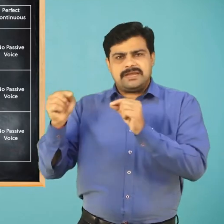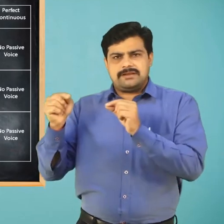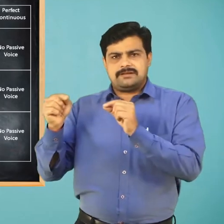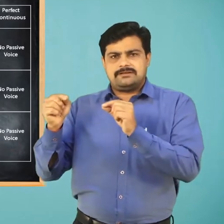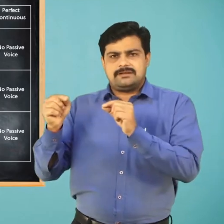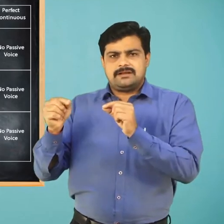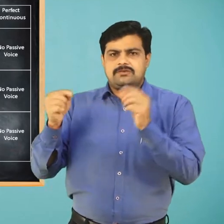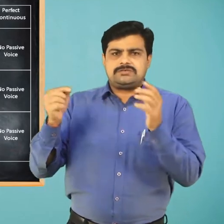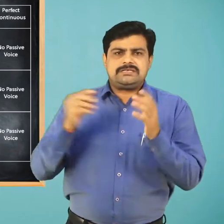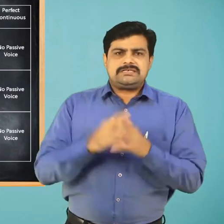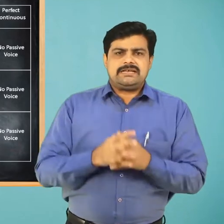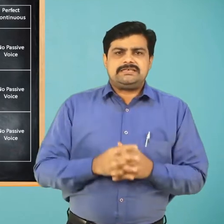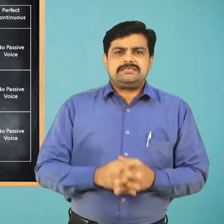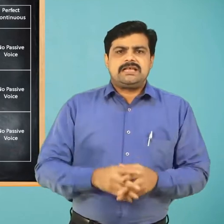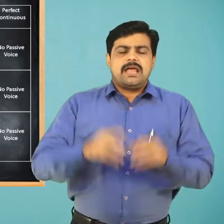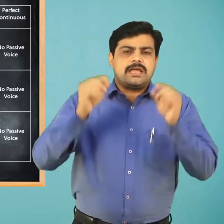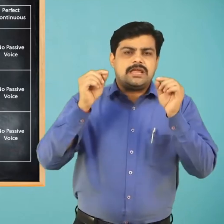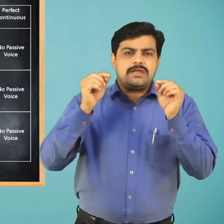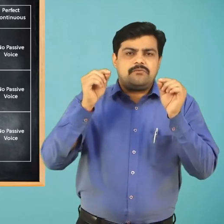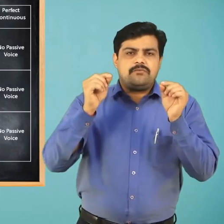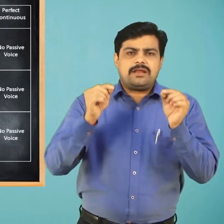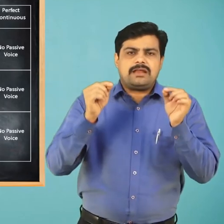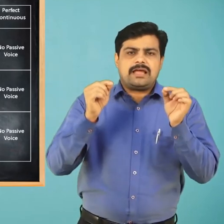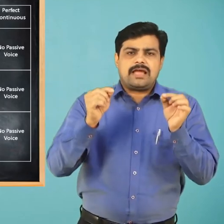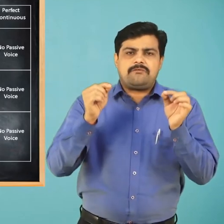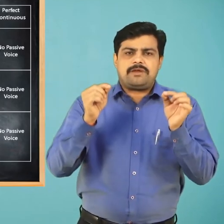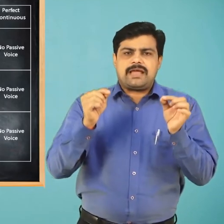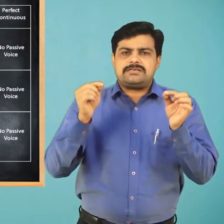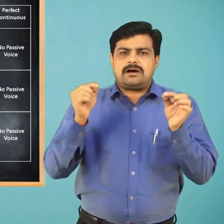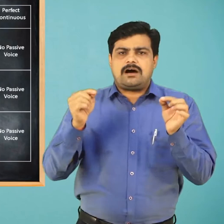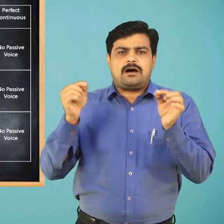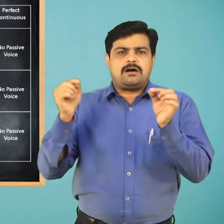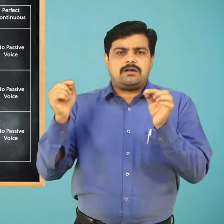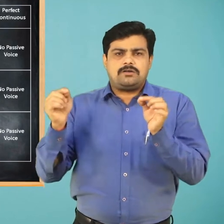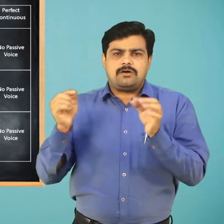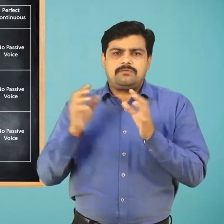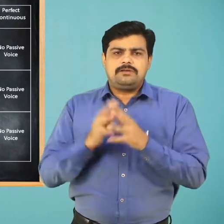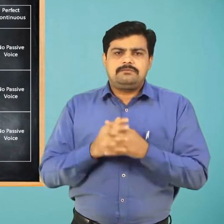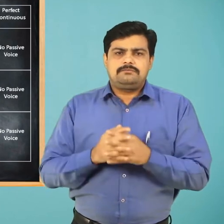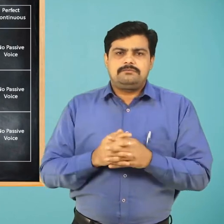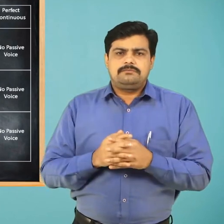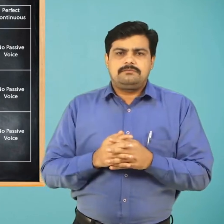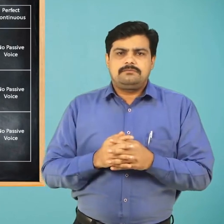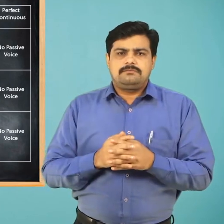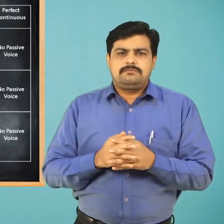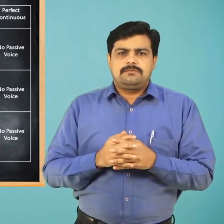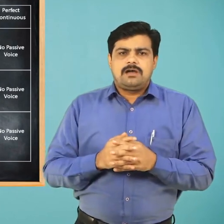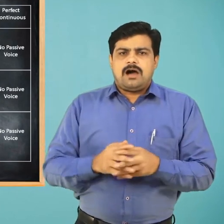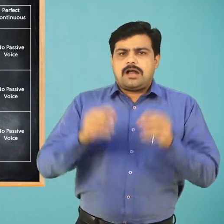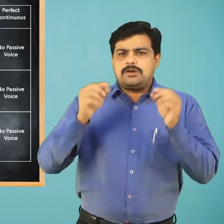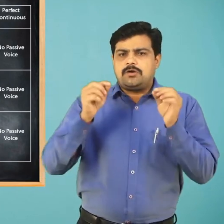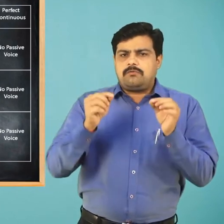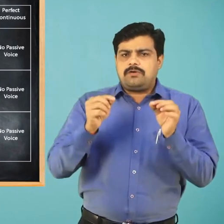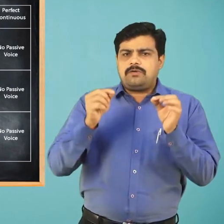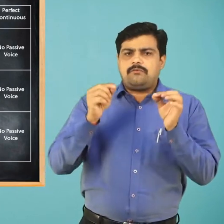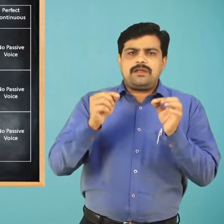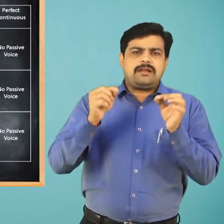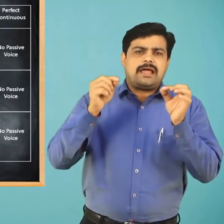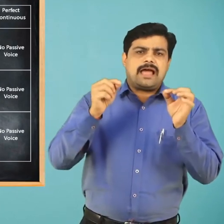been. Now see the sentence. He will have read a novel. A novel will